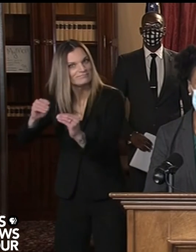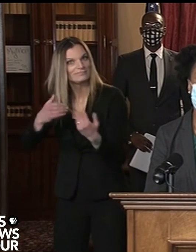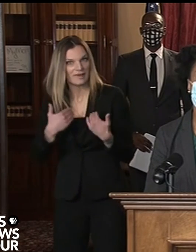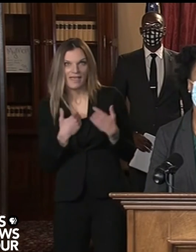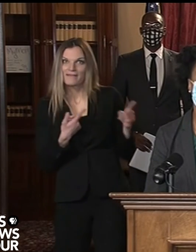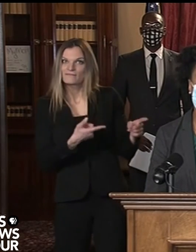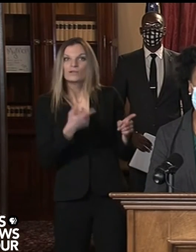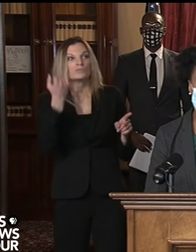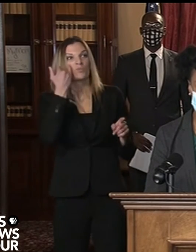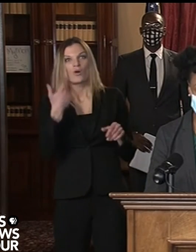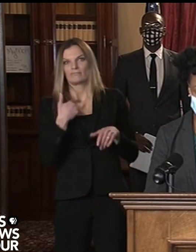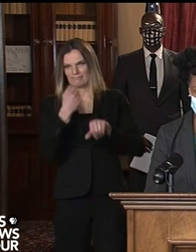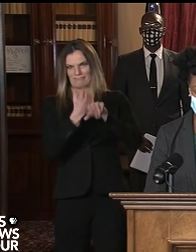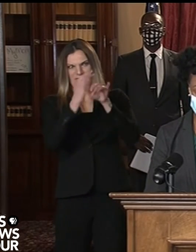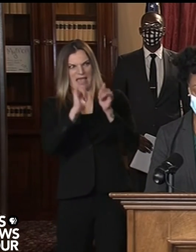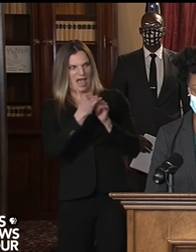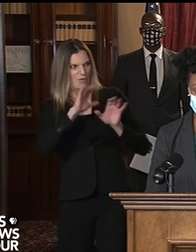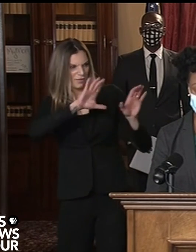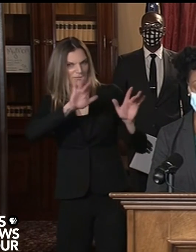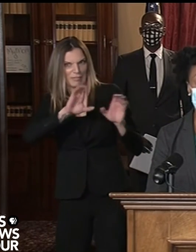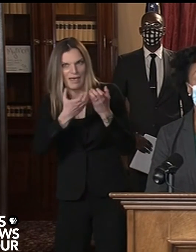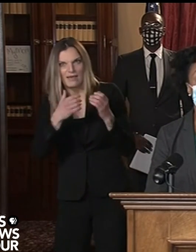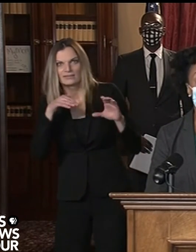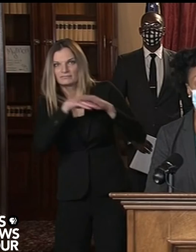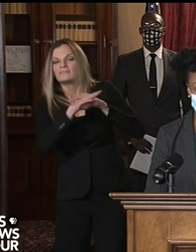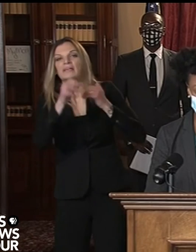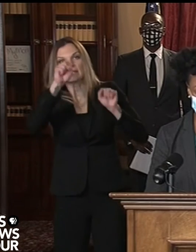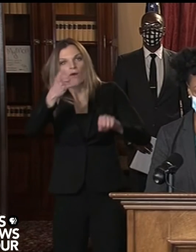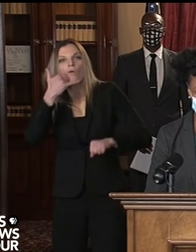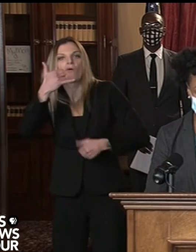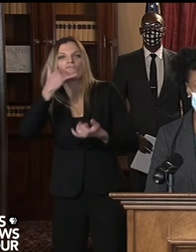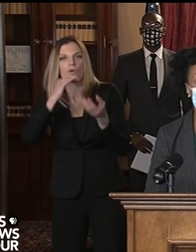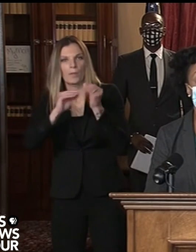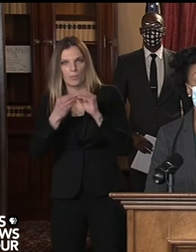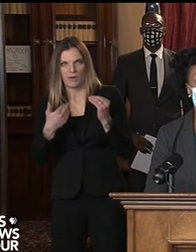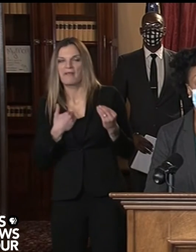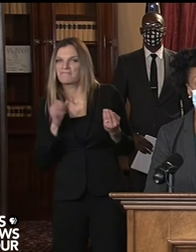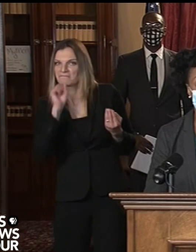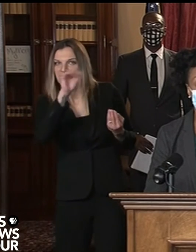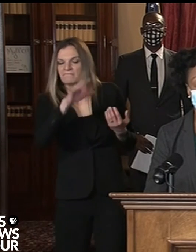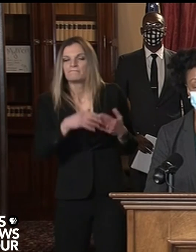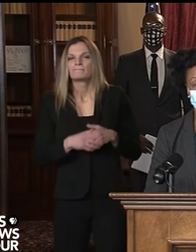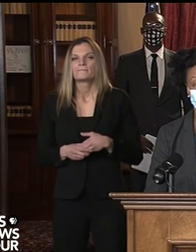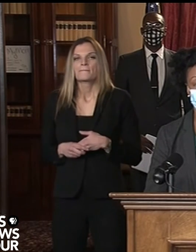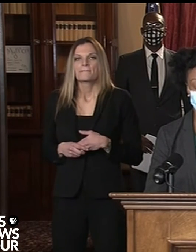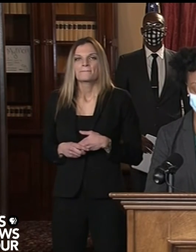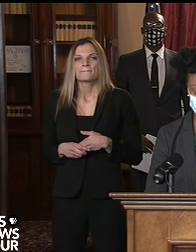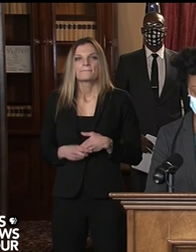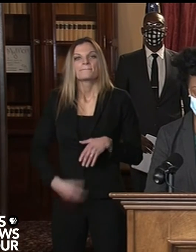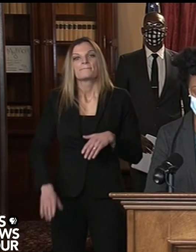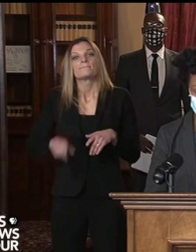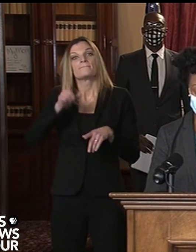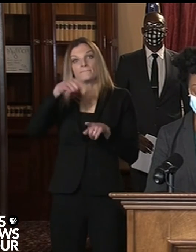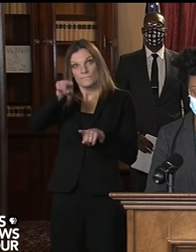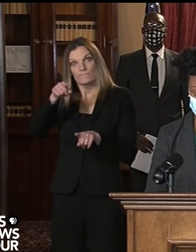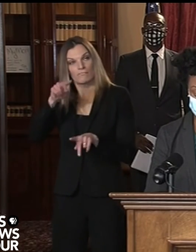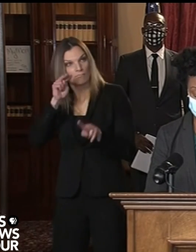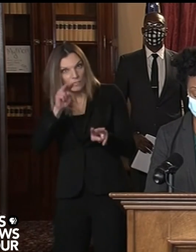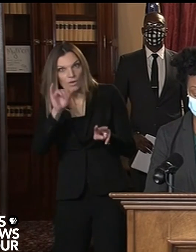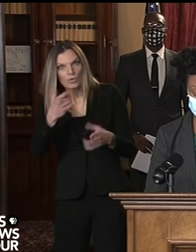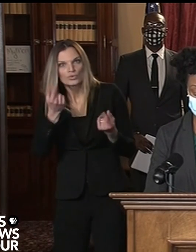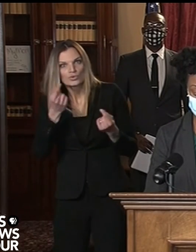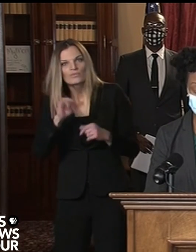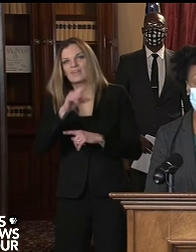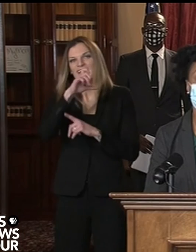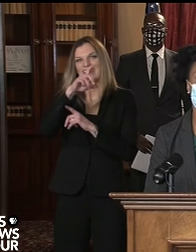option. So we are really excited about this partnership, and we want everyone to please take advantage of this new resource. You can visit